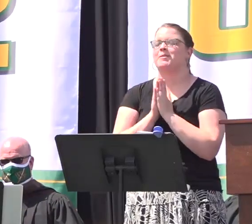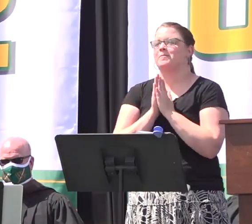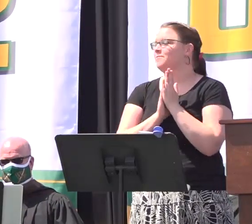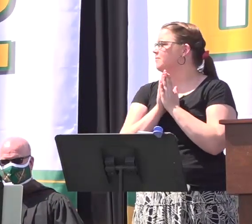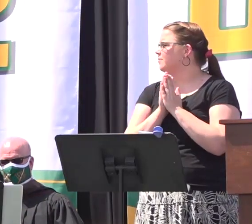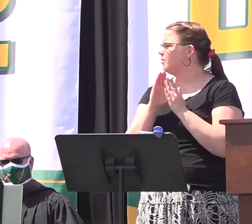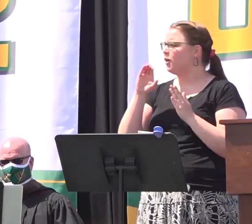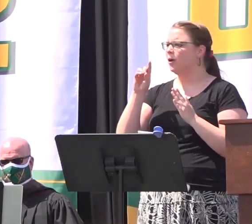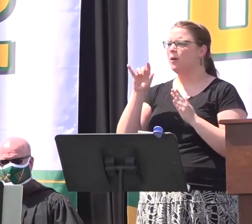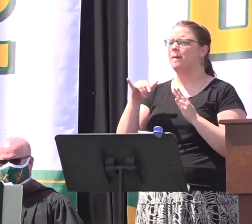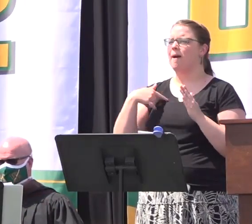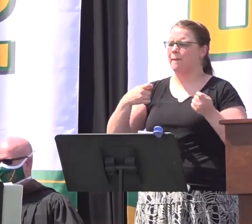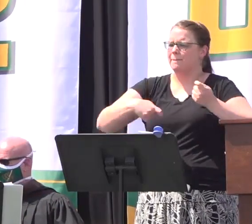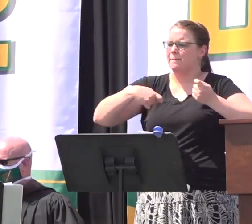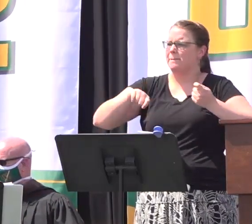Where's my pick?